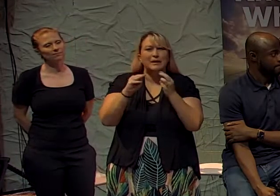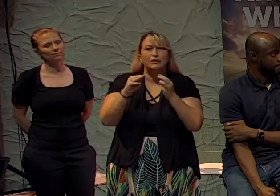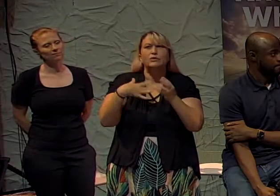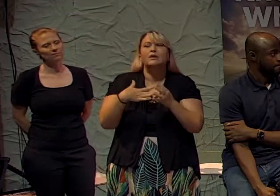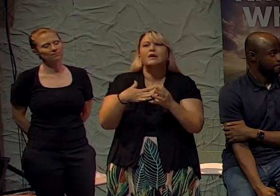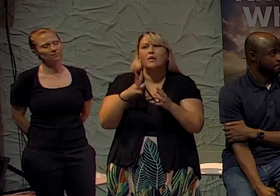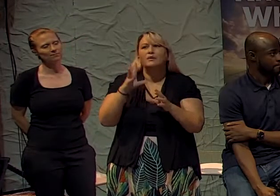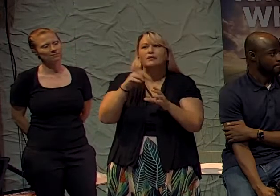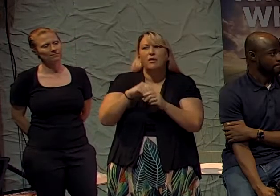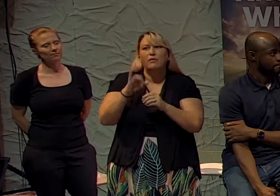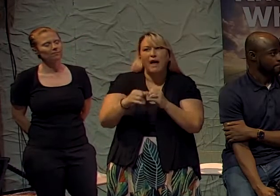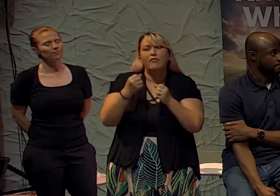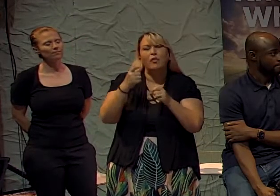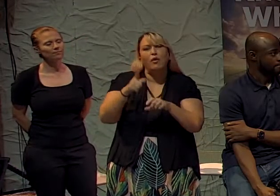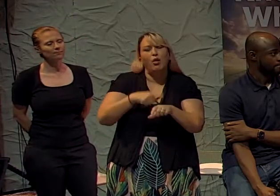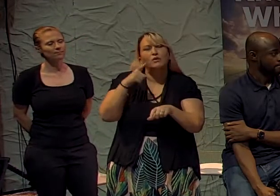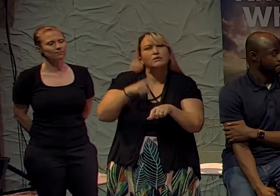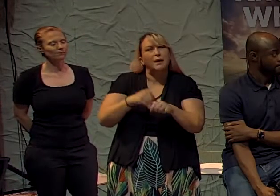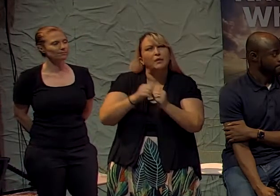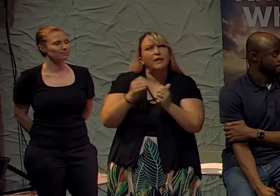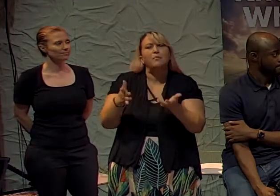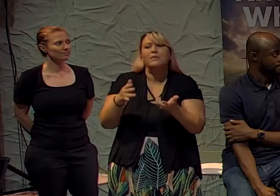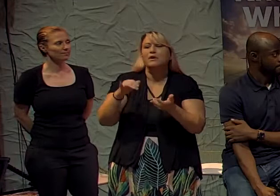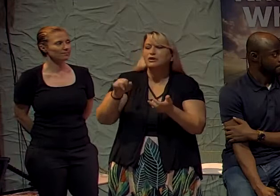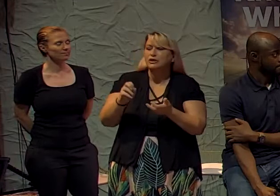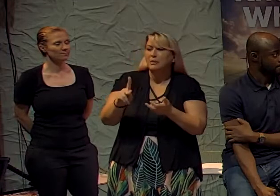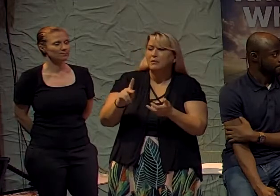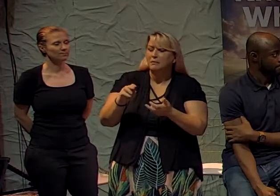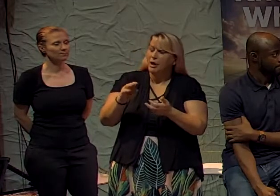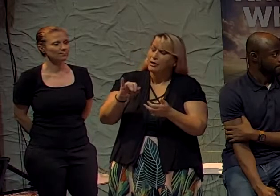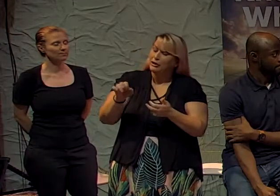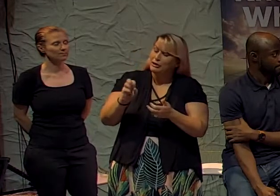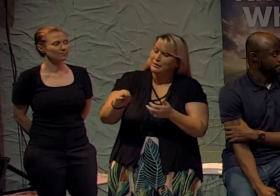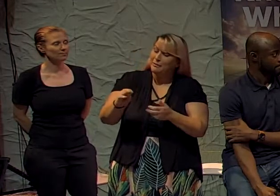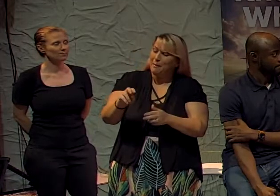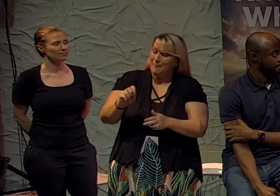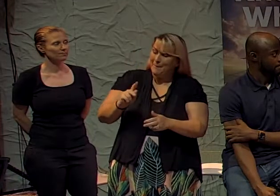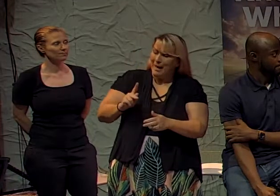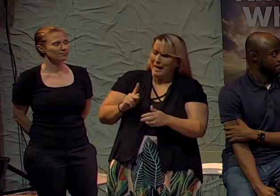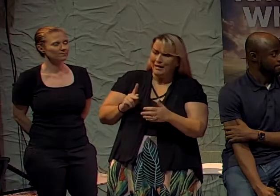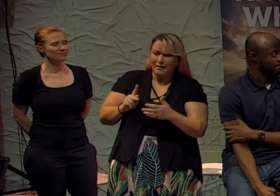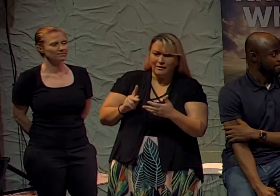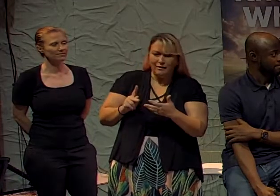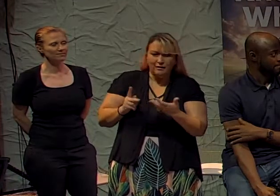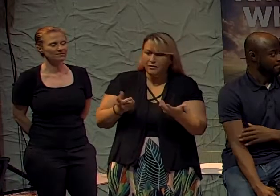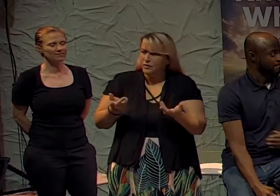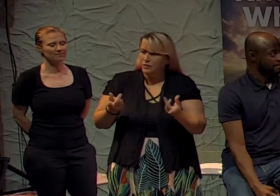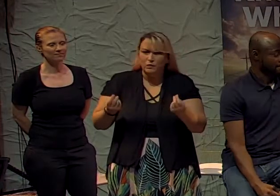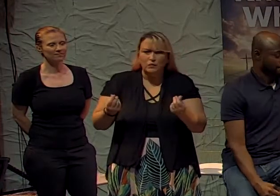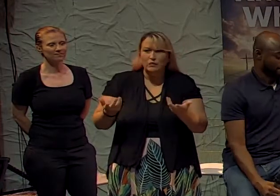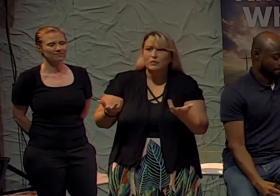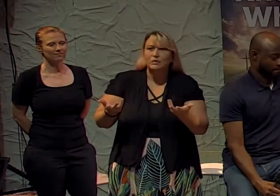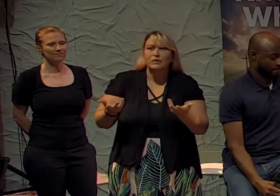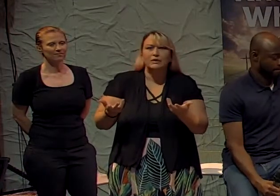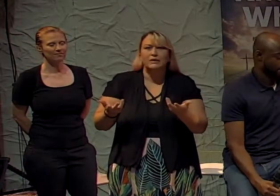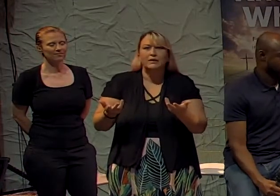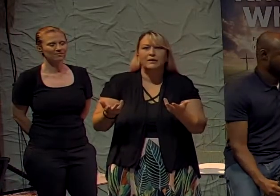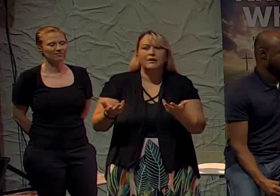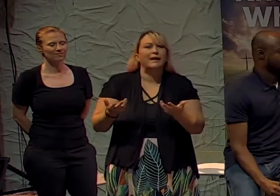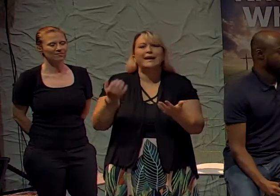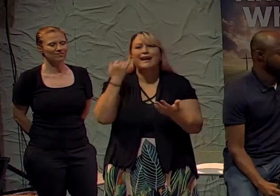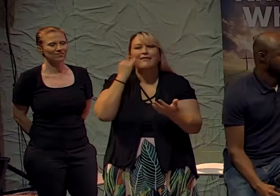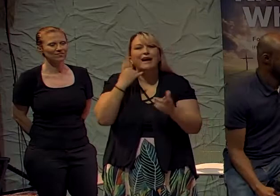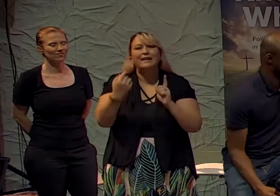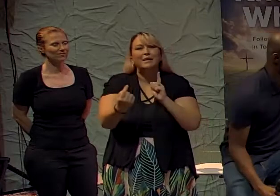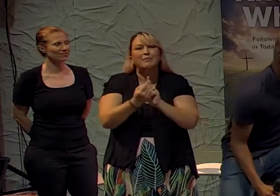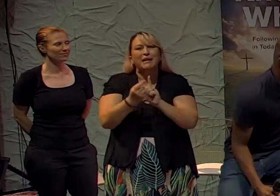time with them. Jim comes home from New York, and he's like, what are you doing? But before that, if I hadn't met them